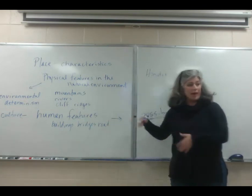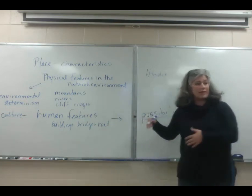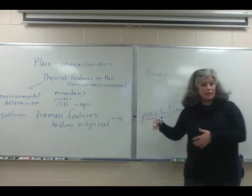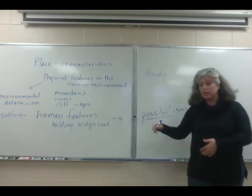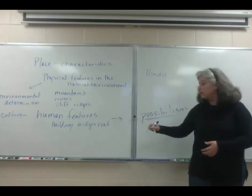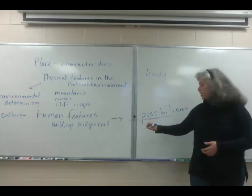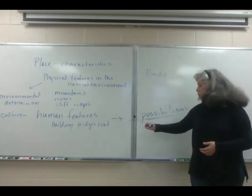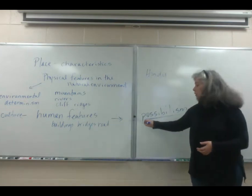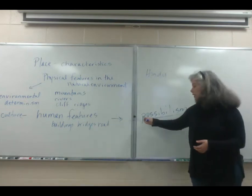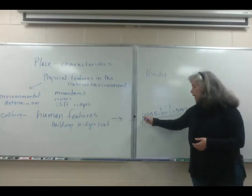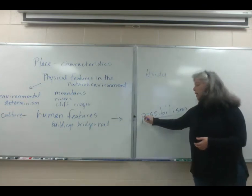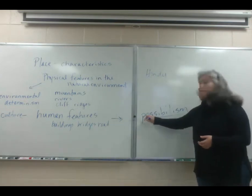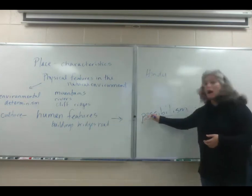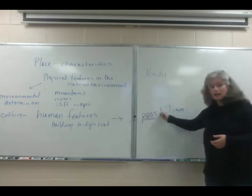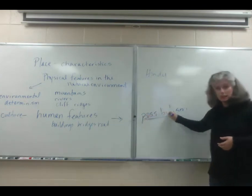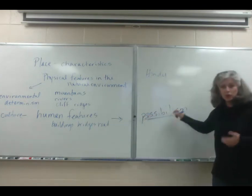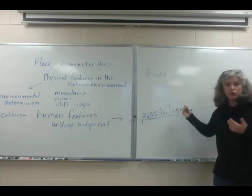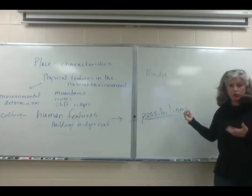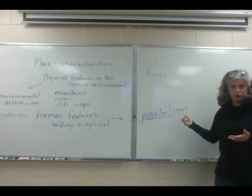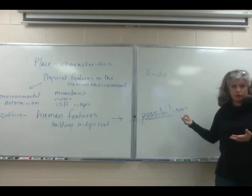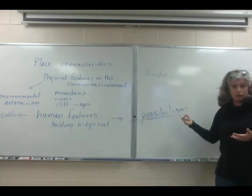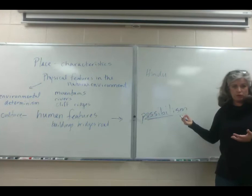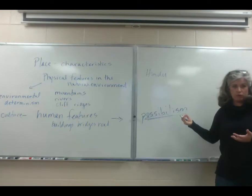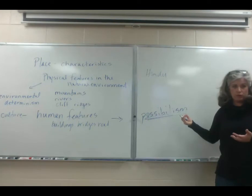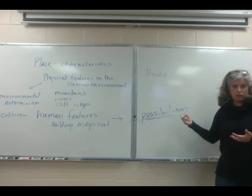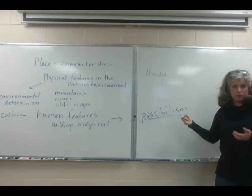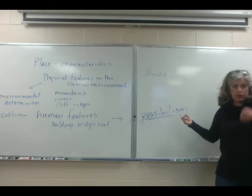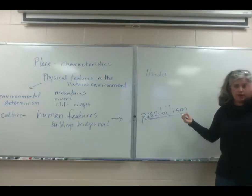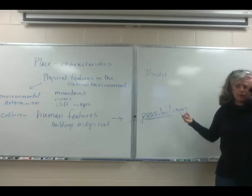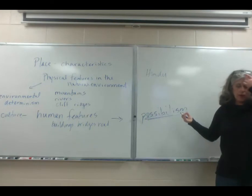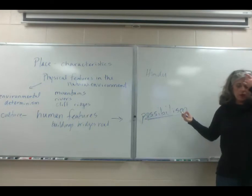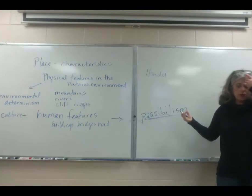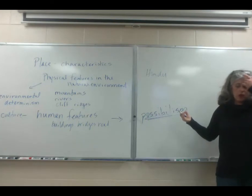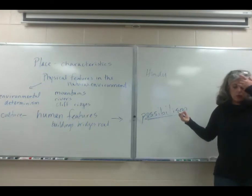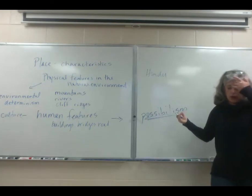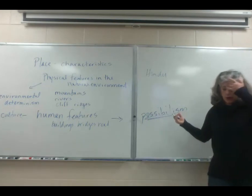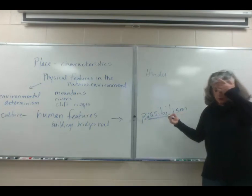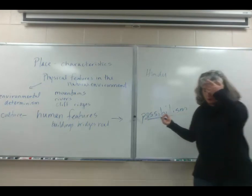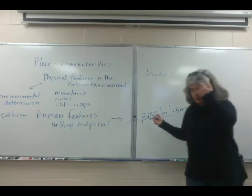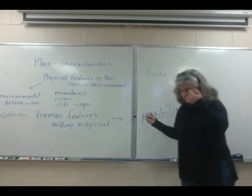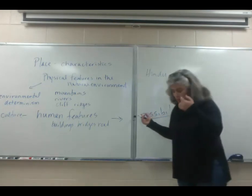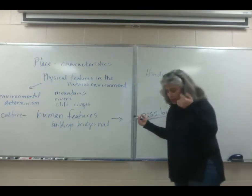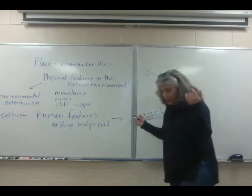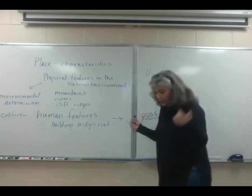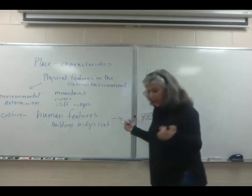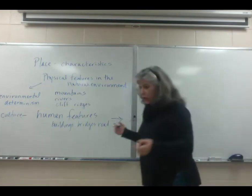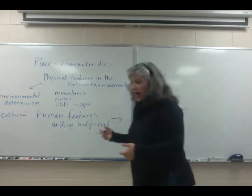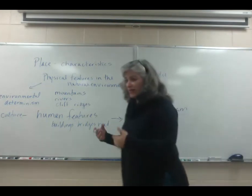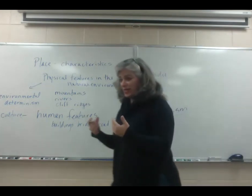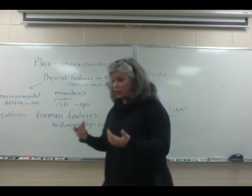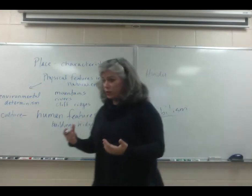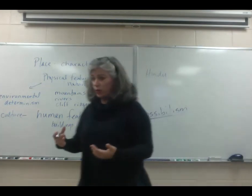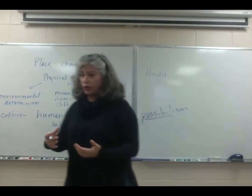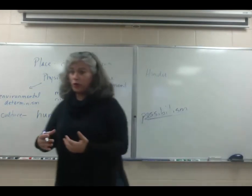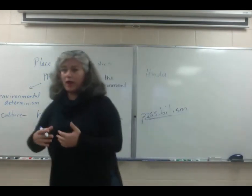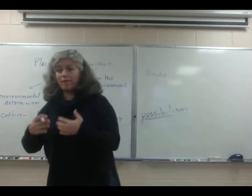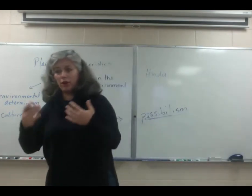it literally possible to do. Okay? So yeah, you have a desert where you don't have very